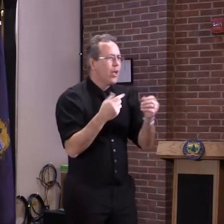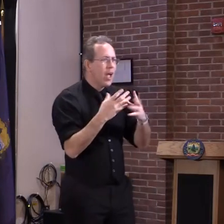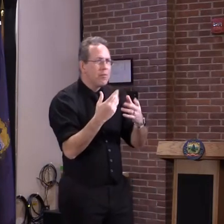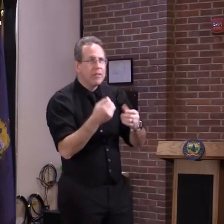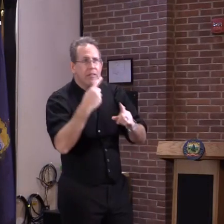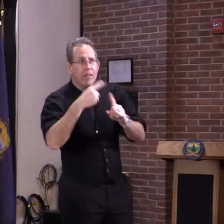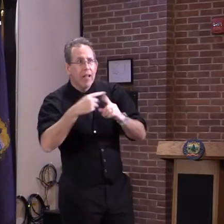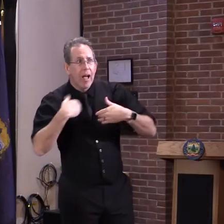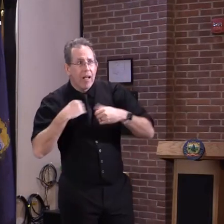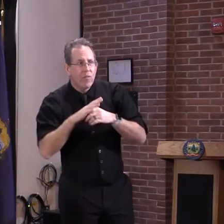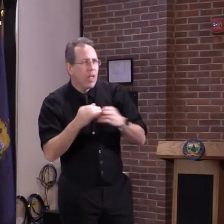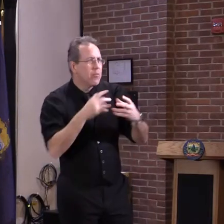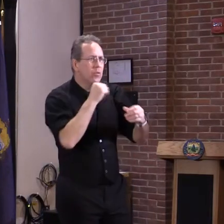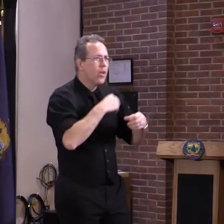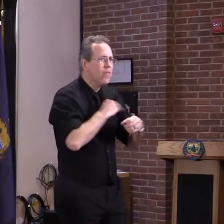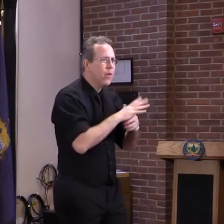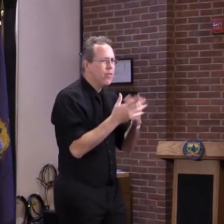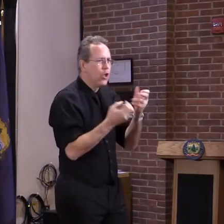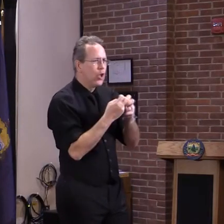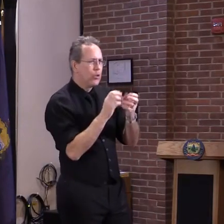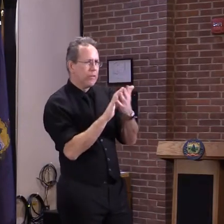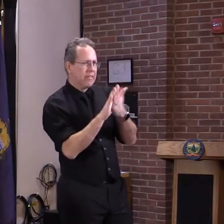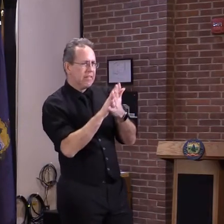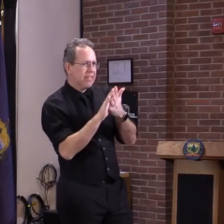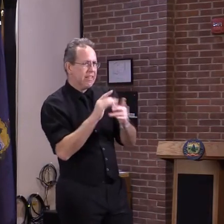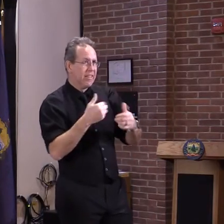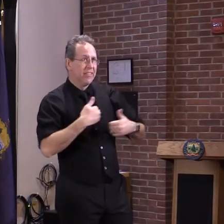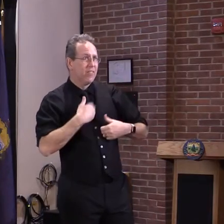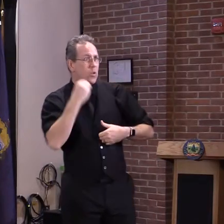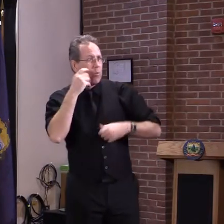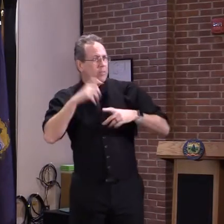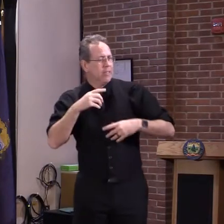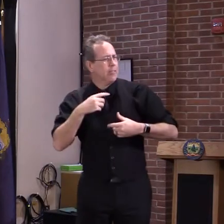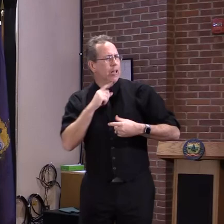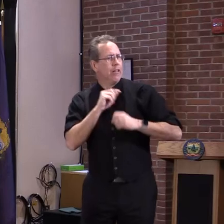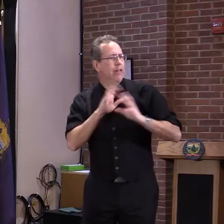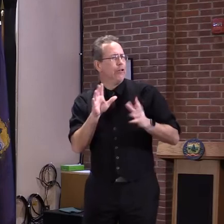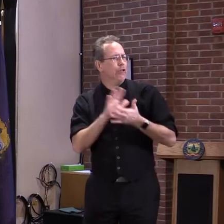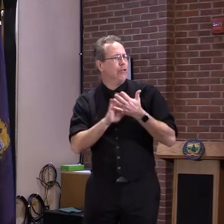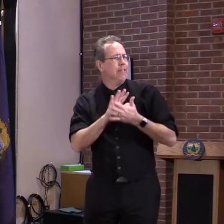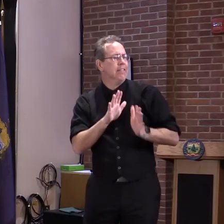It would really not be a valid statistic using the antigen tests.